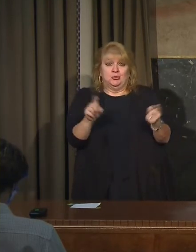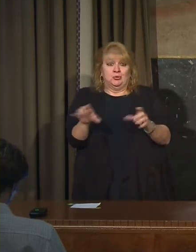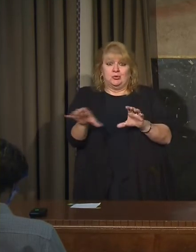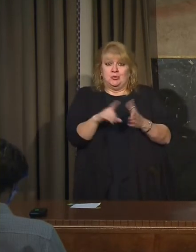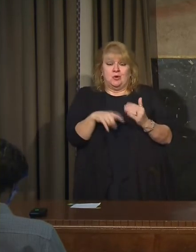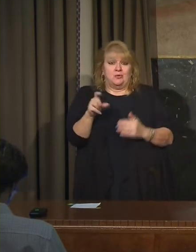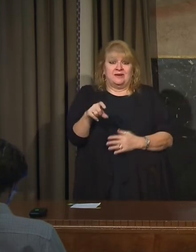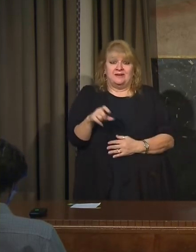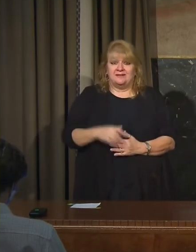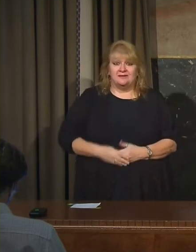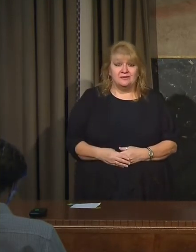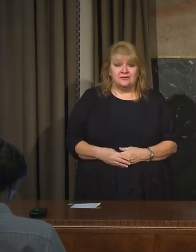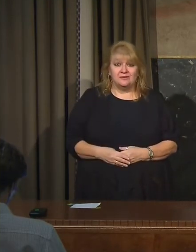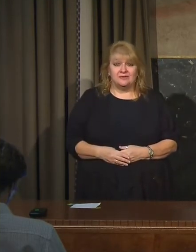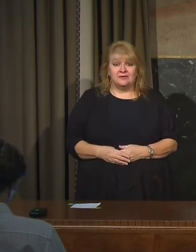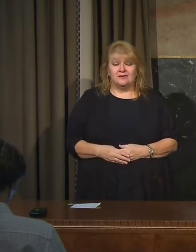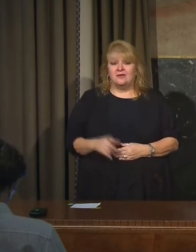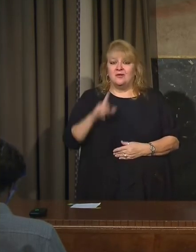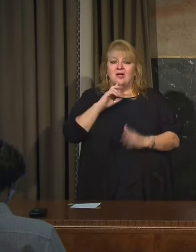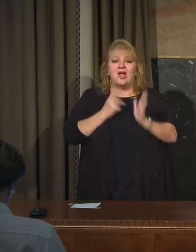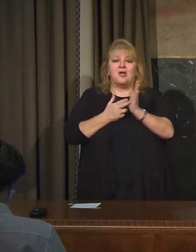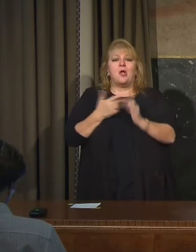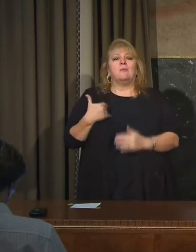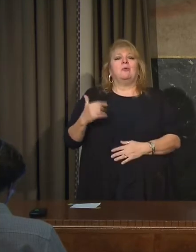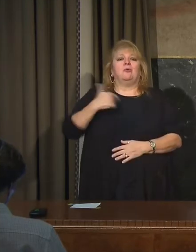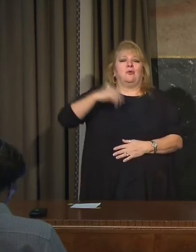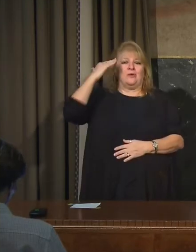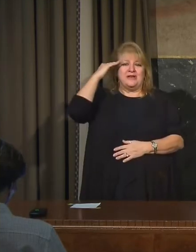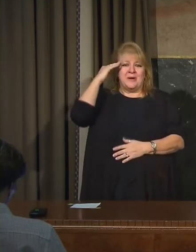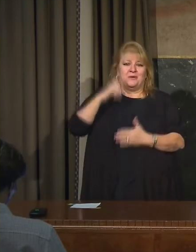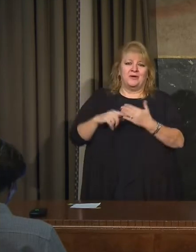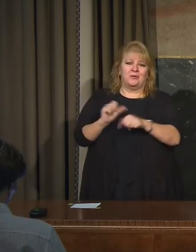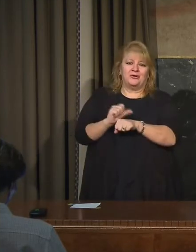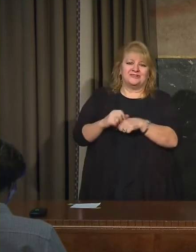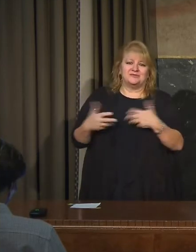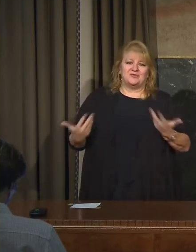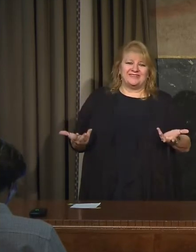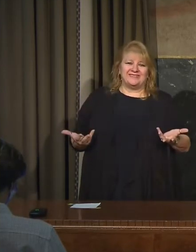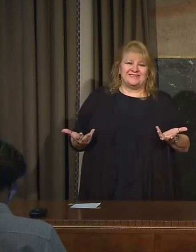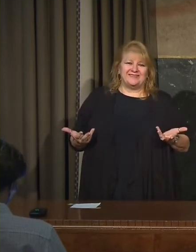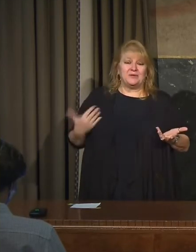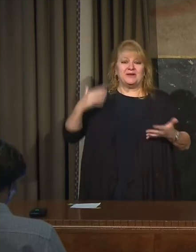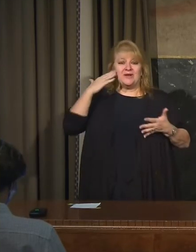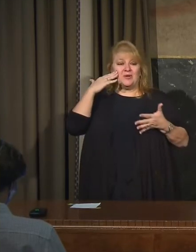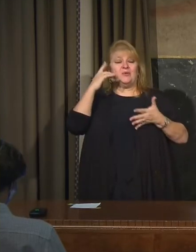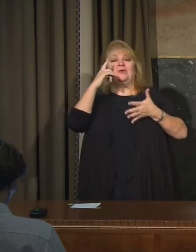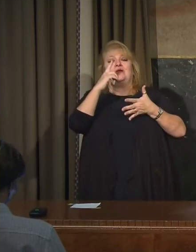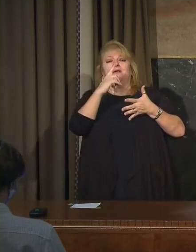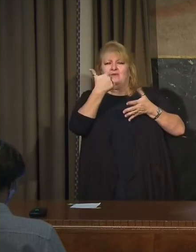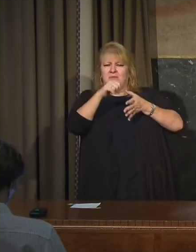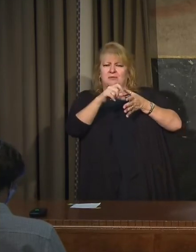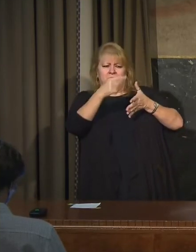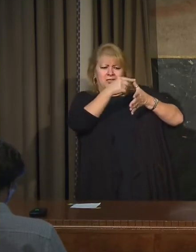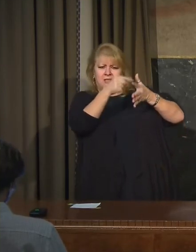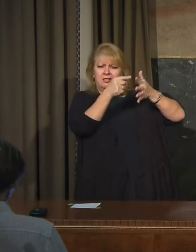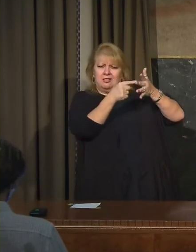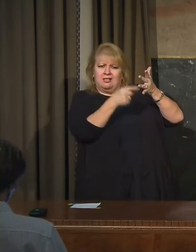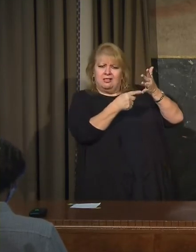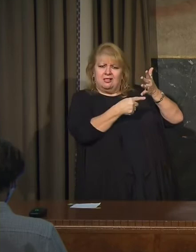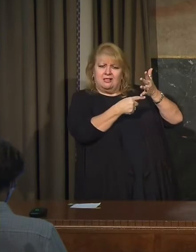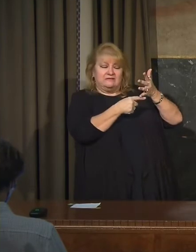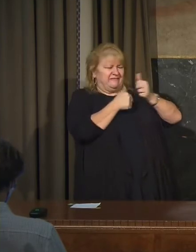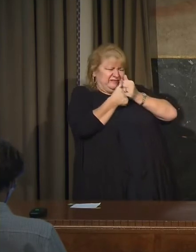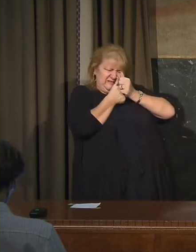what we have to, and quite frankly, do what we know what works. And that is engage in those mitigation measures